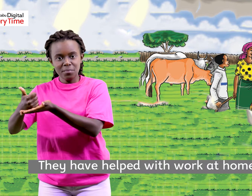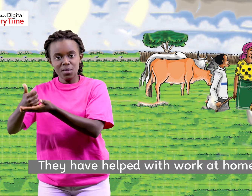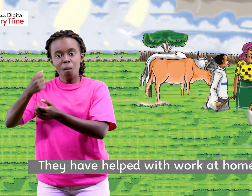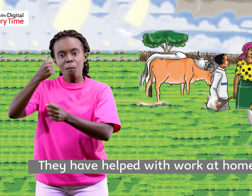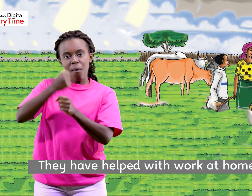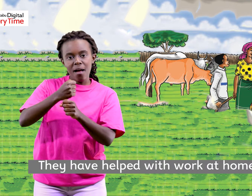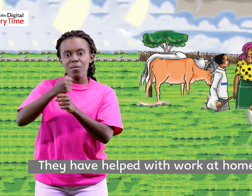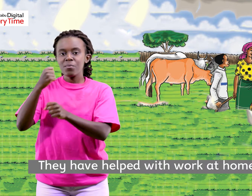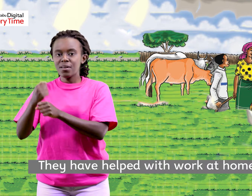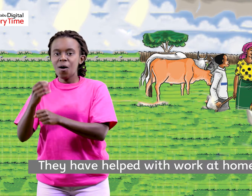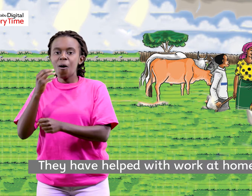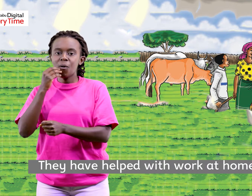They have helped with work at home.